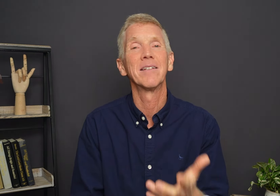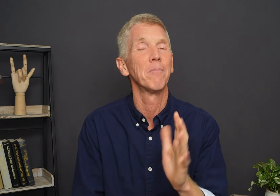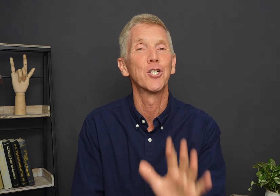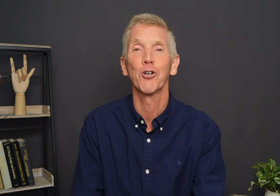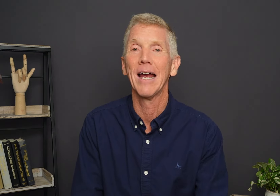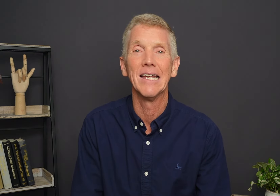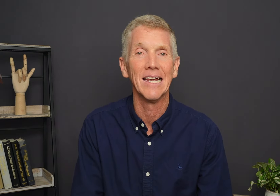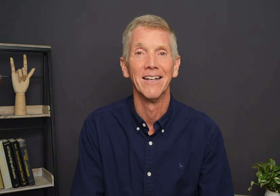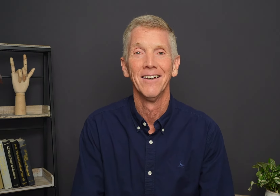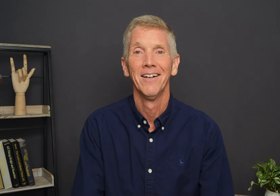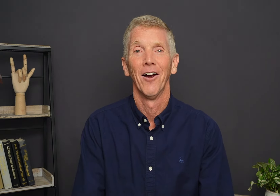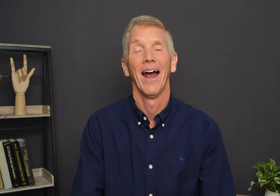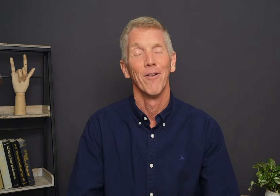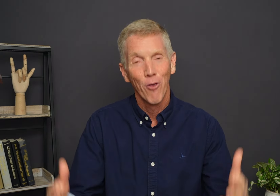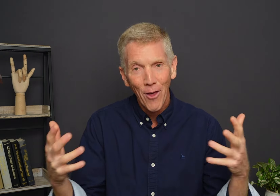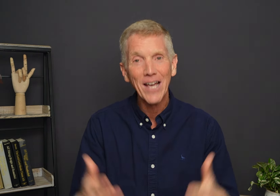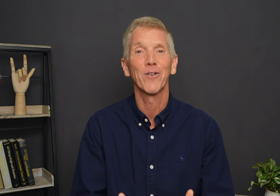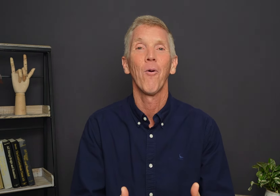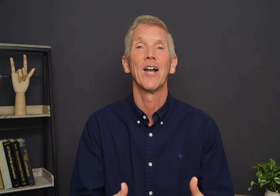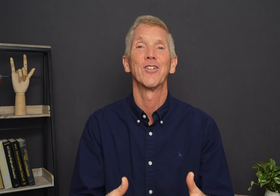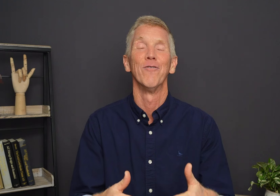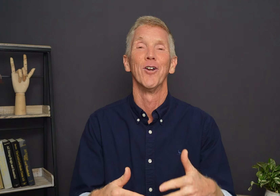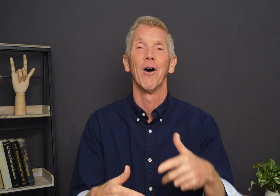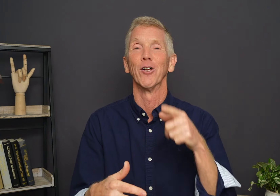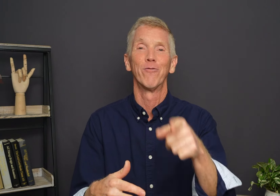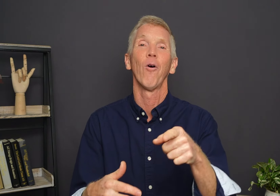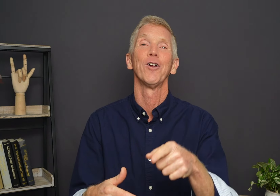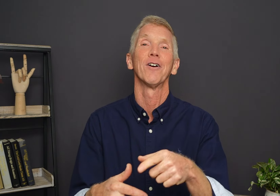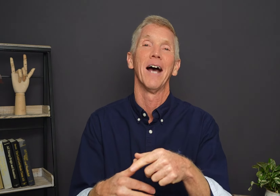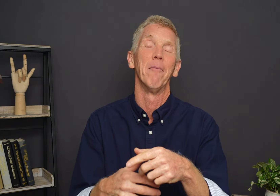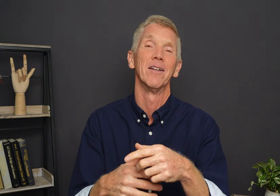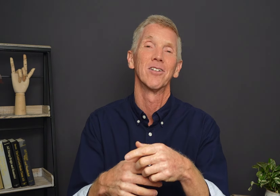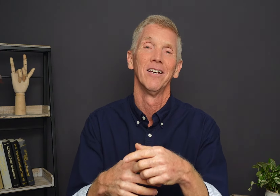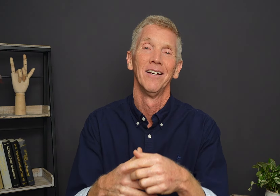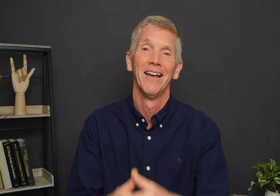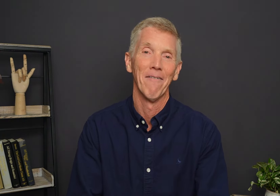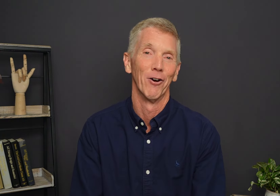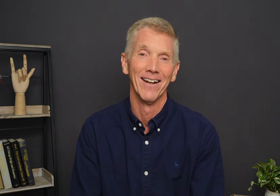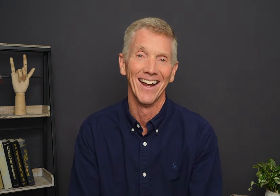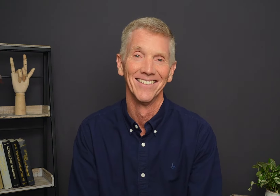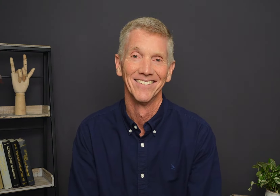I'm sure I did. All right, thanks for watching the video. I'll look forward to your comments. Have a great day.